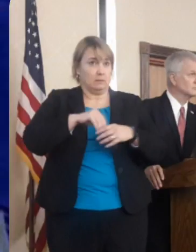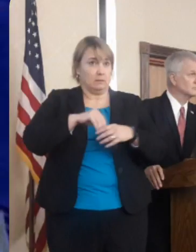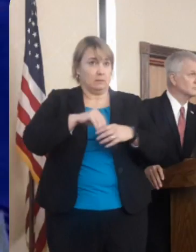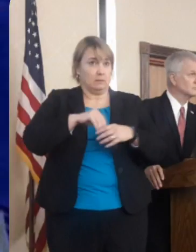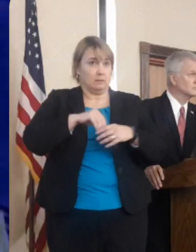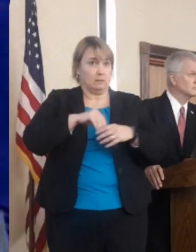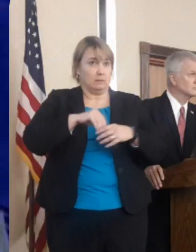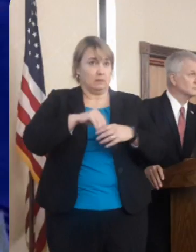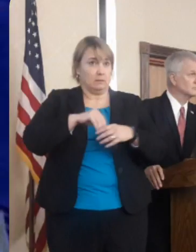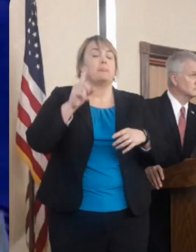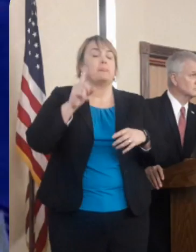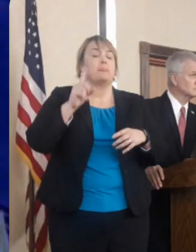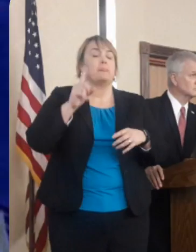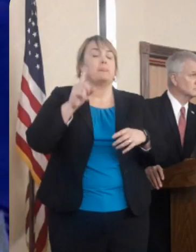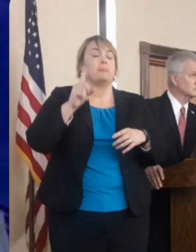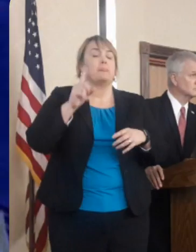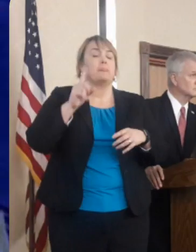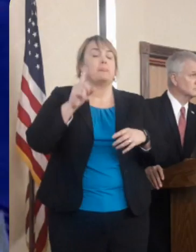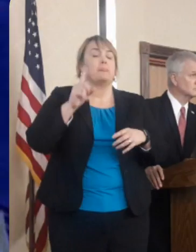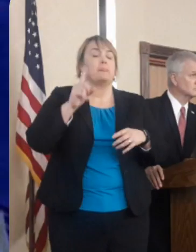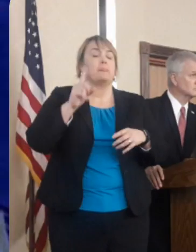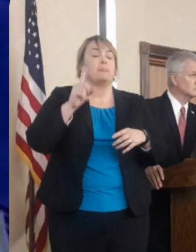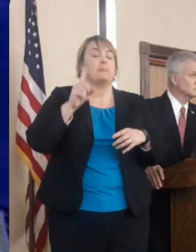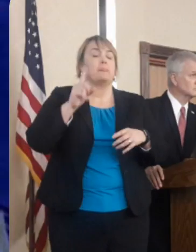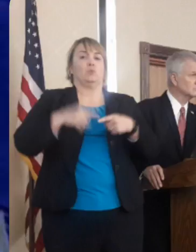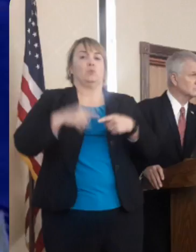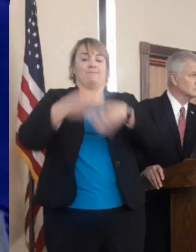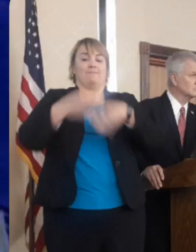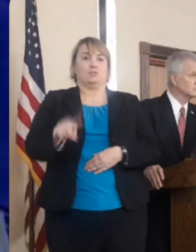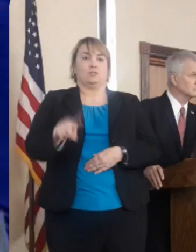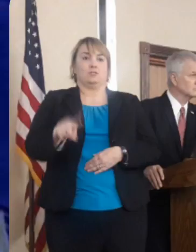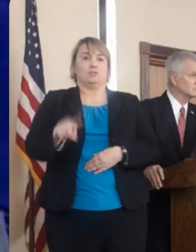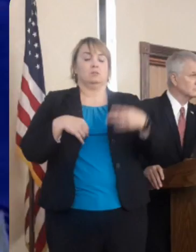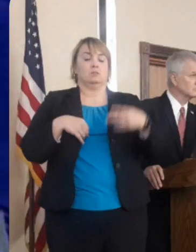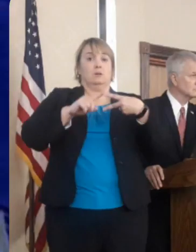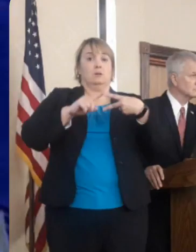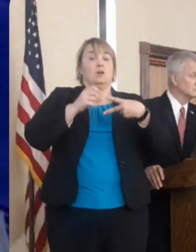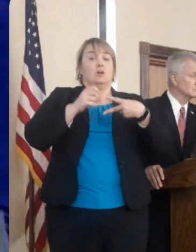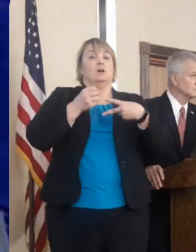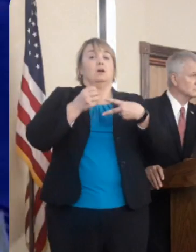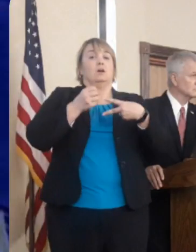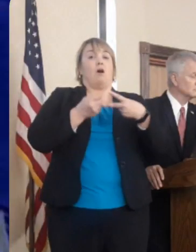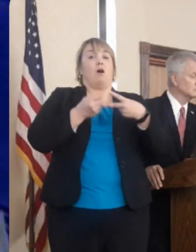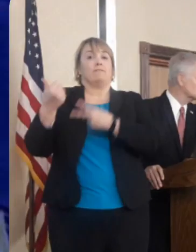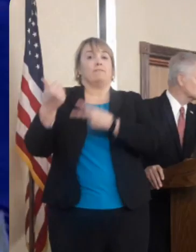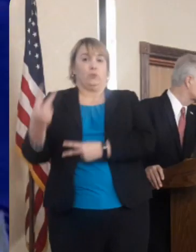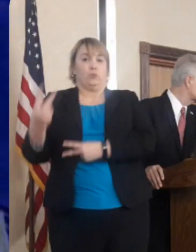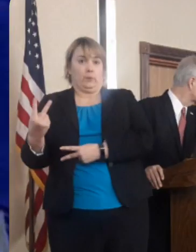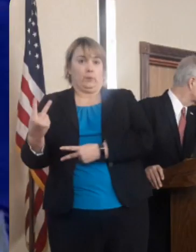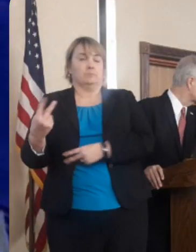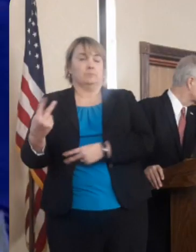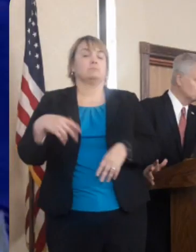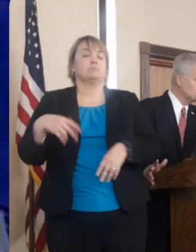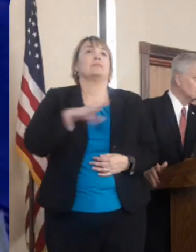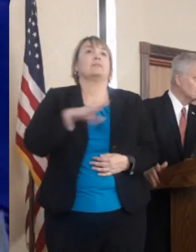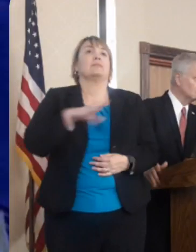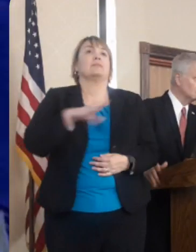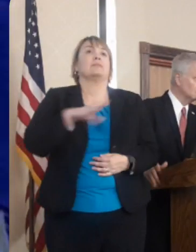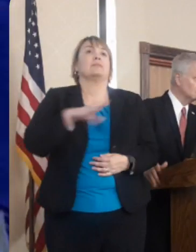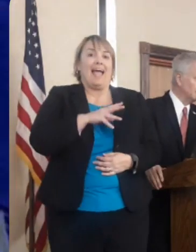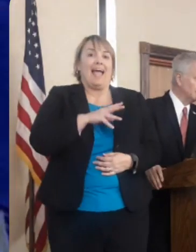divide the two questions, the strikeout and the addition of the parents, the siblings, and the... That would be in